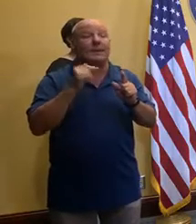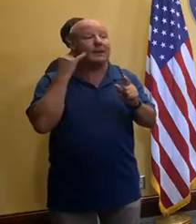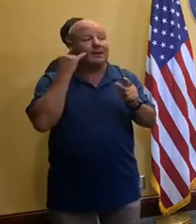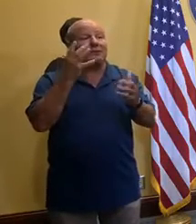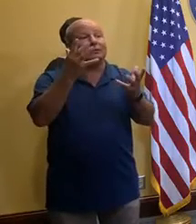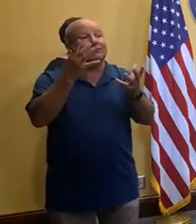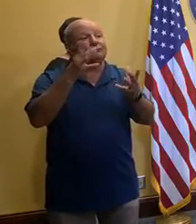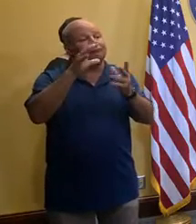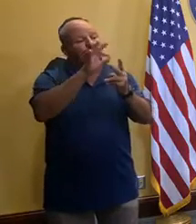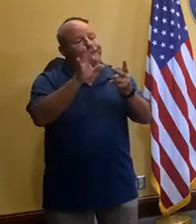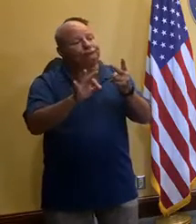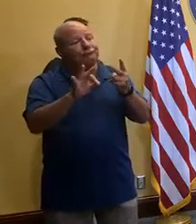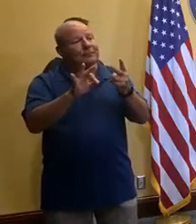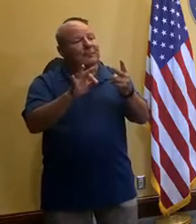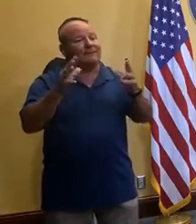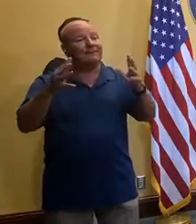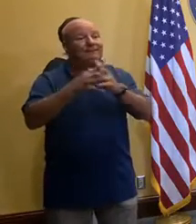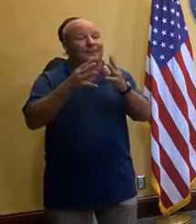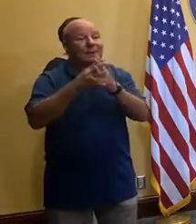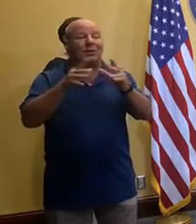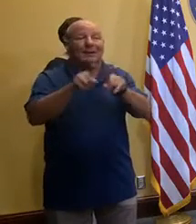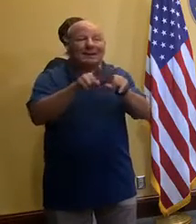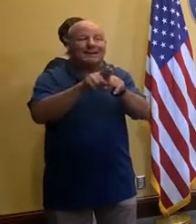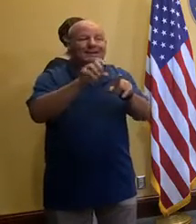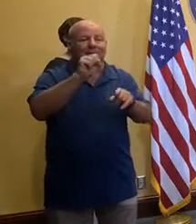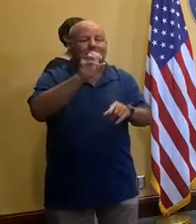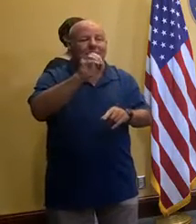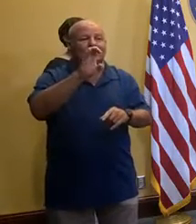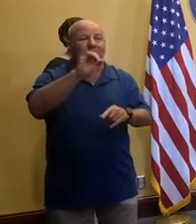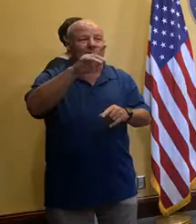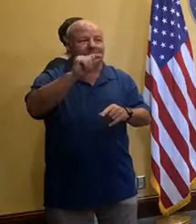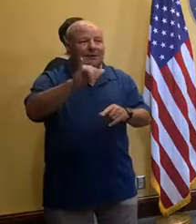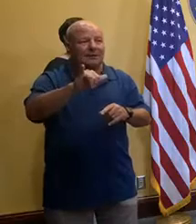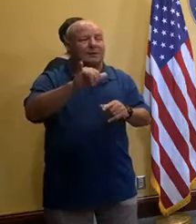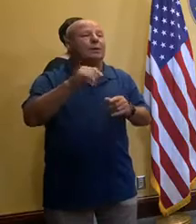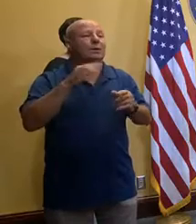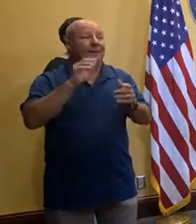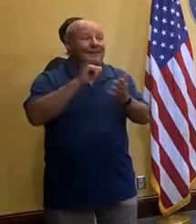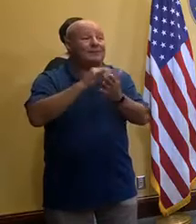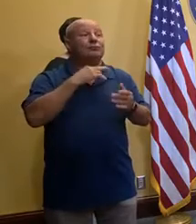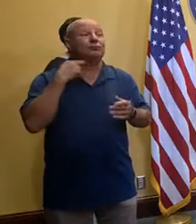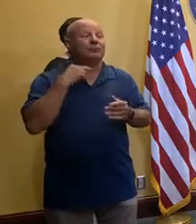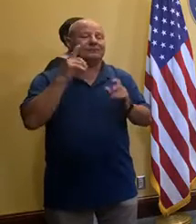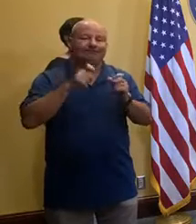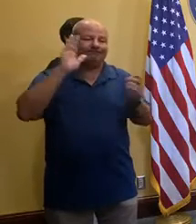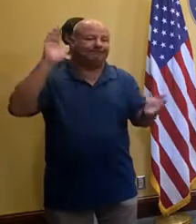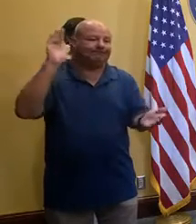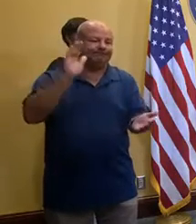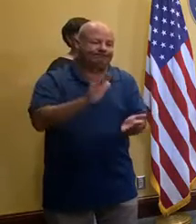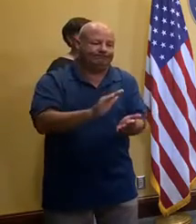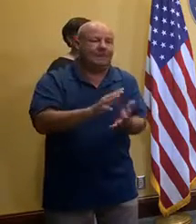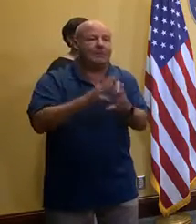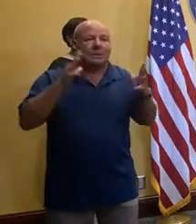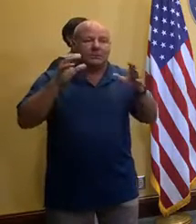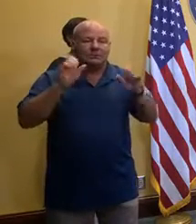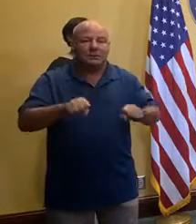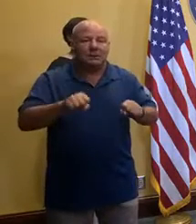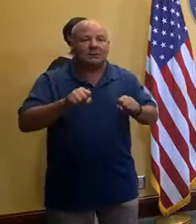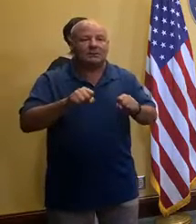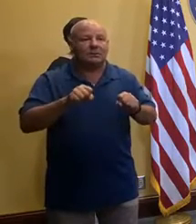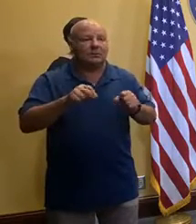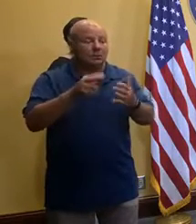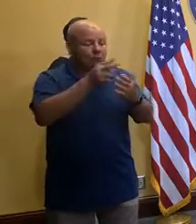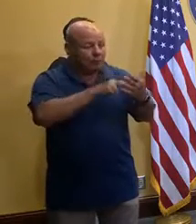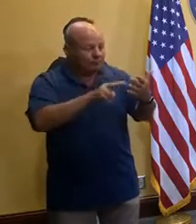accept football, then we need to mitigate that risk as much as possible. And reviewing these and understanding them and speaking with